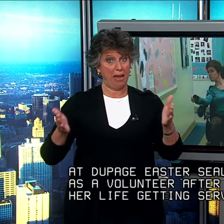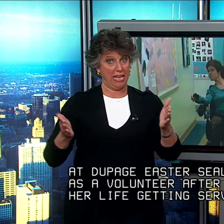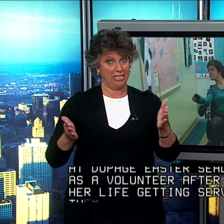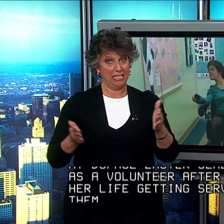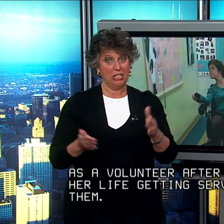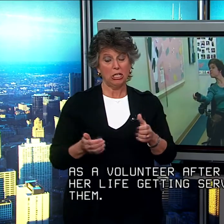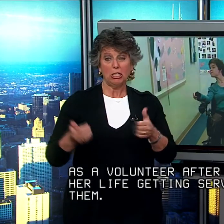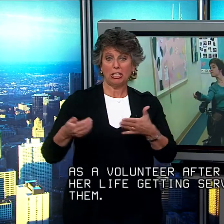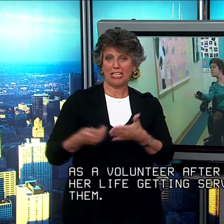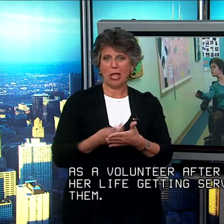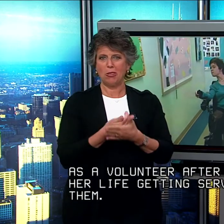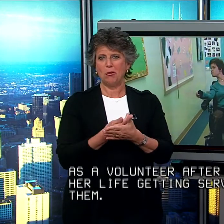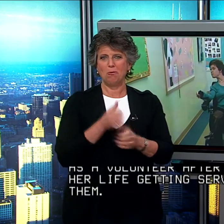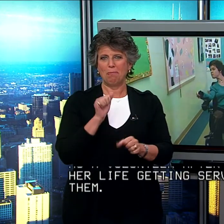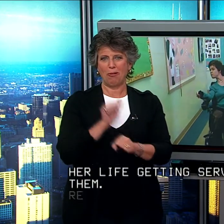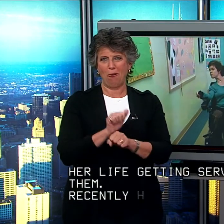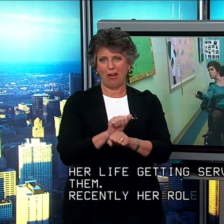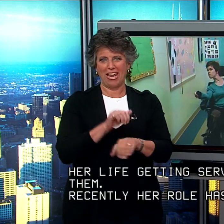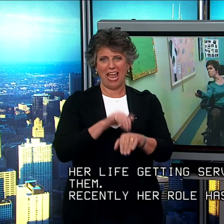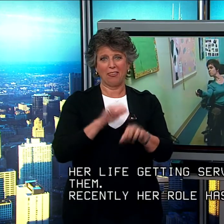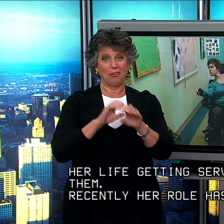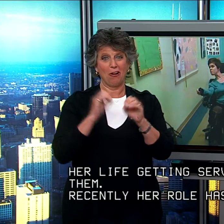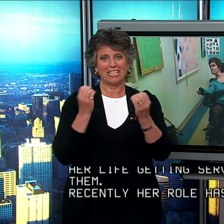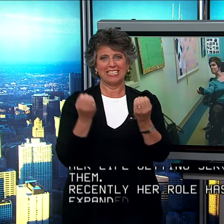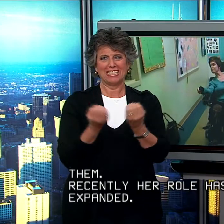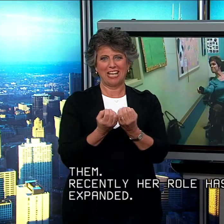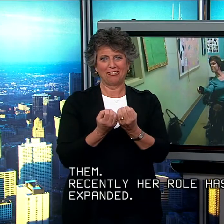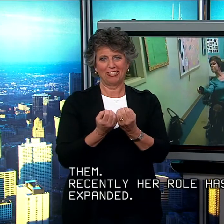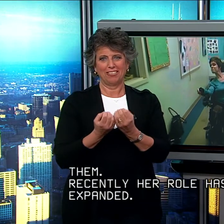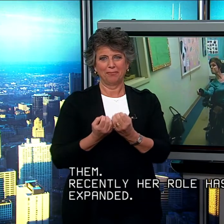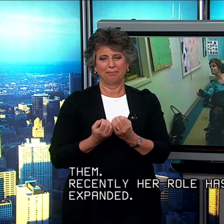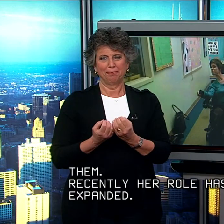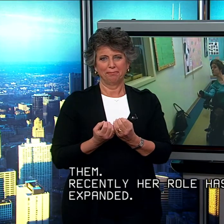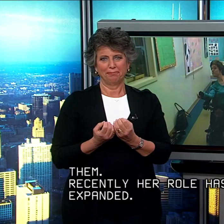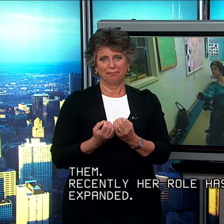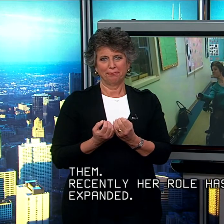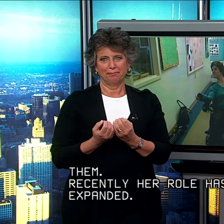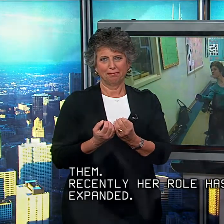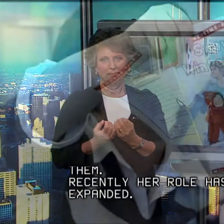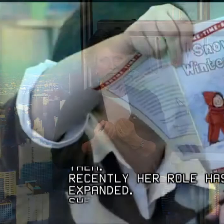has expanded. She's a new employee at the organization.